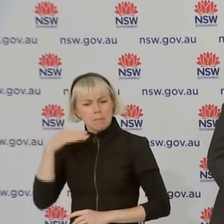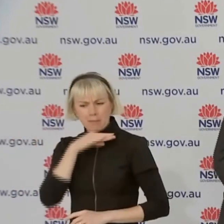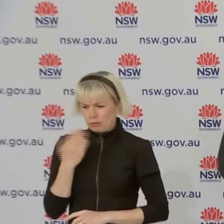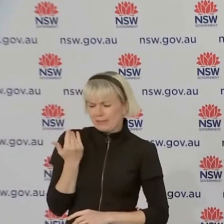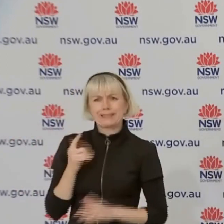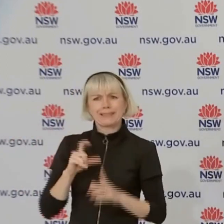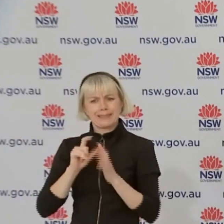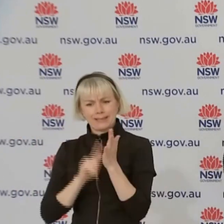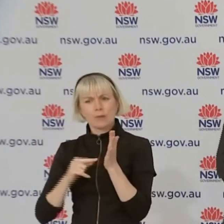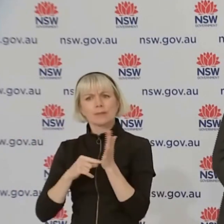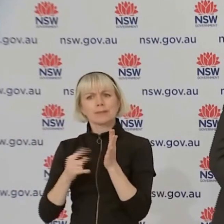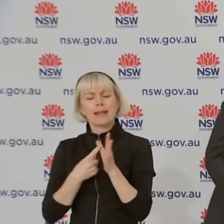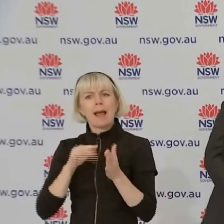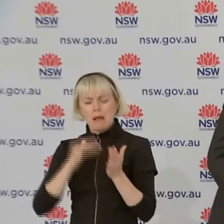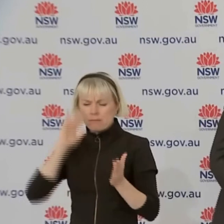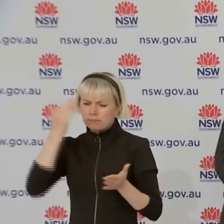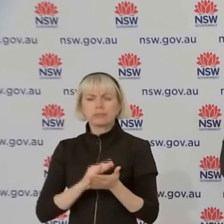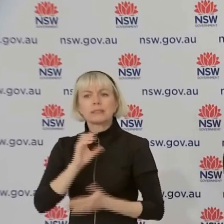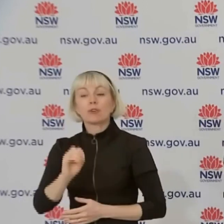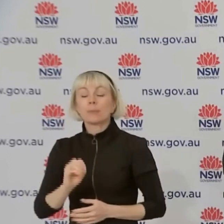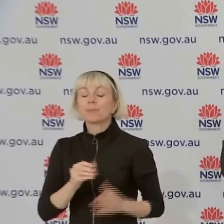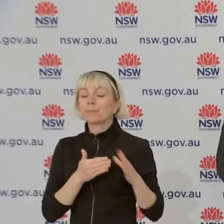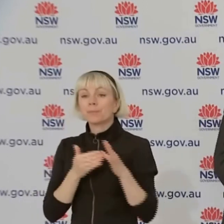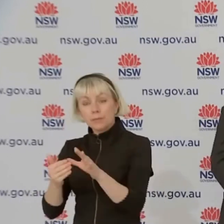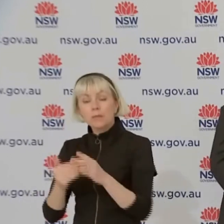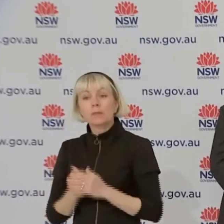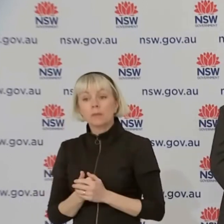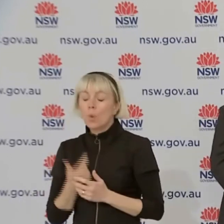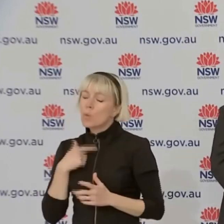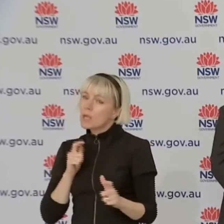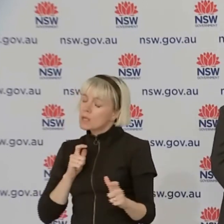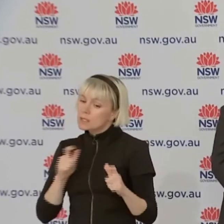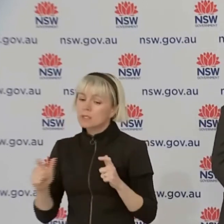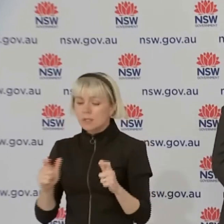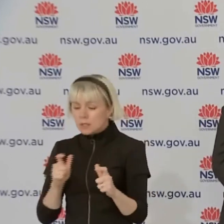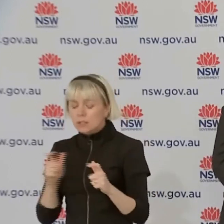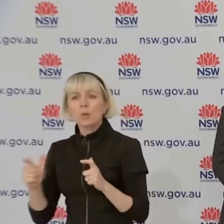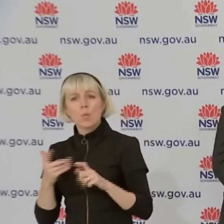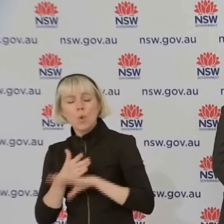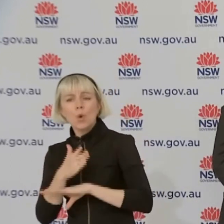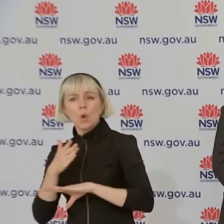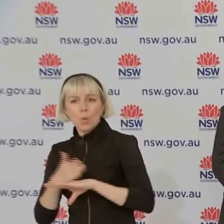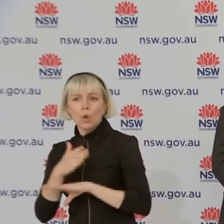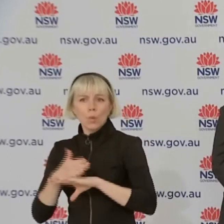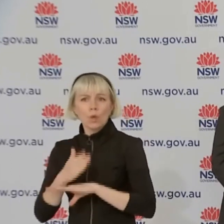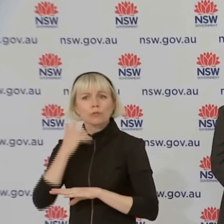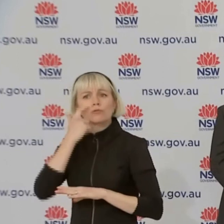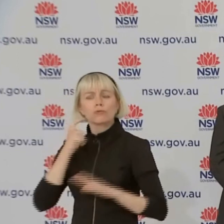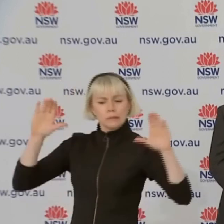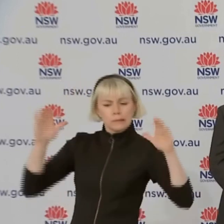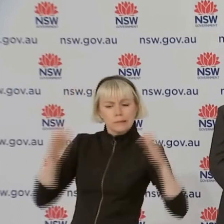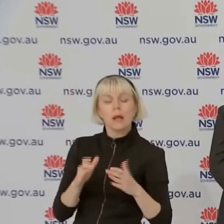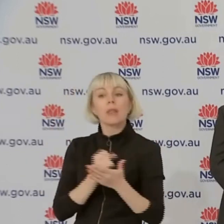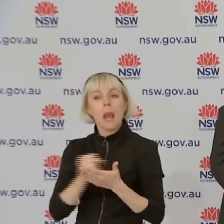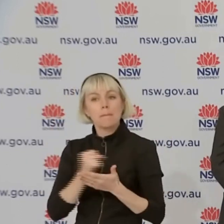demonstrates how much work we've taken to keep the virus at bay. The challenge for us is we need to do better than